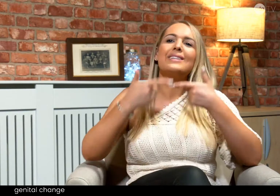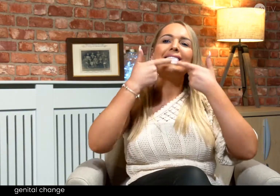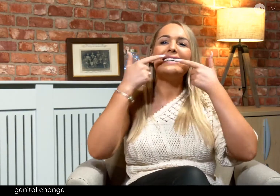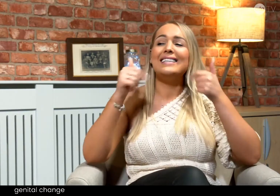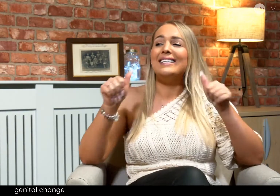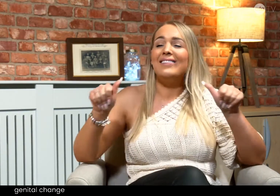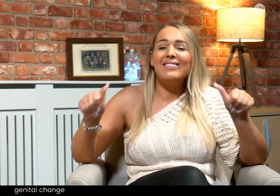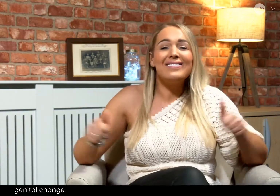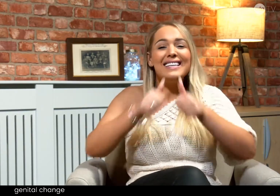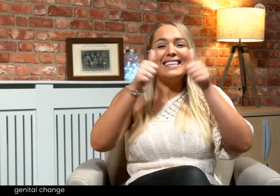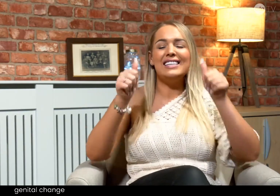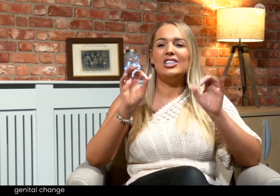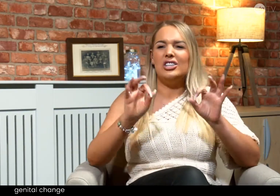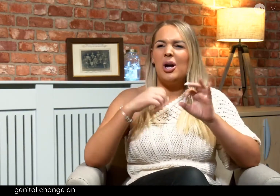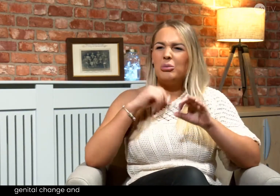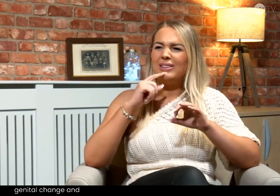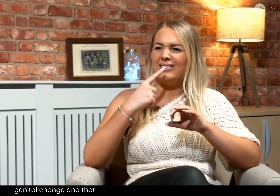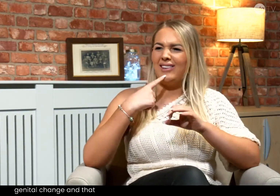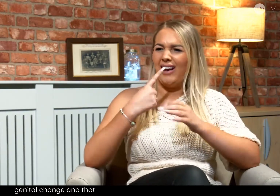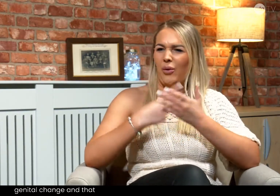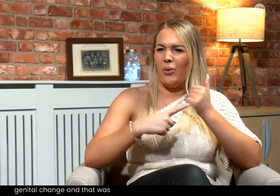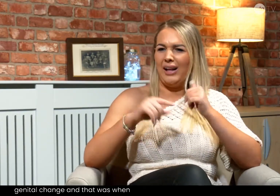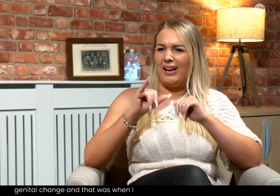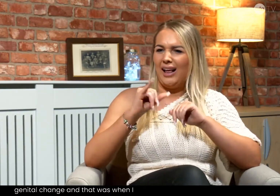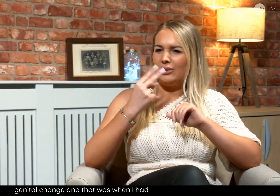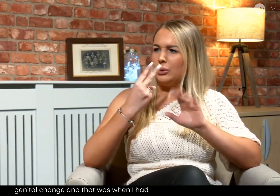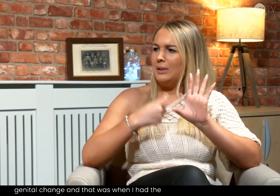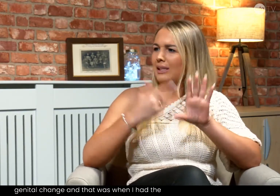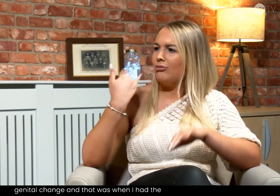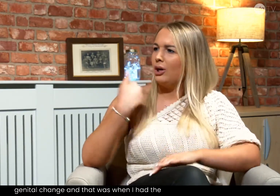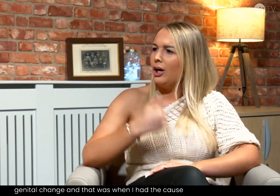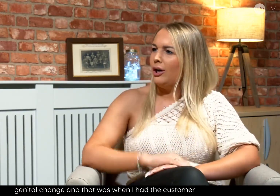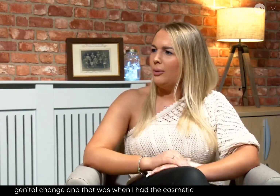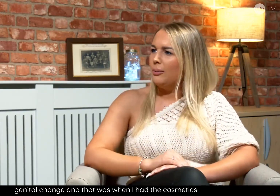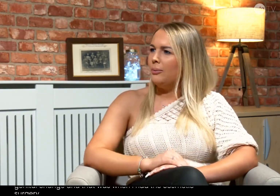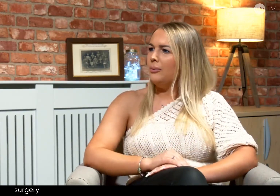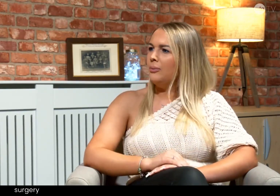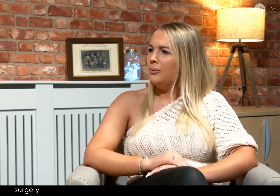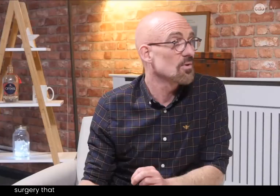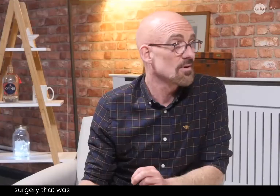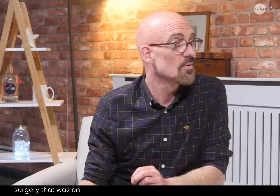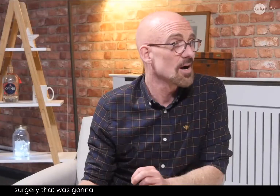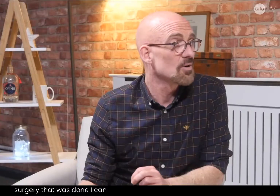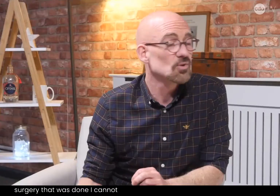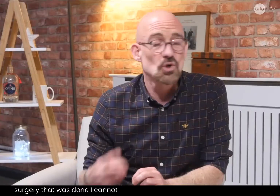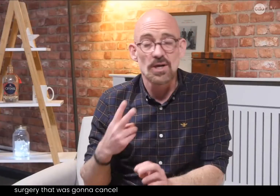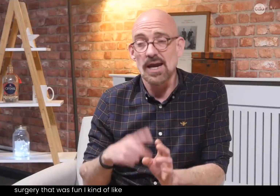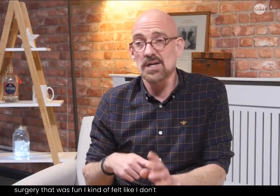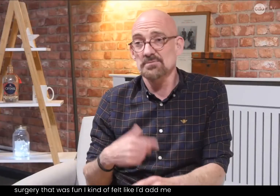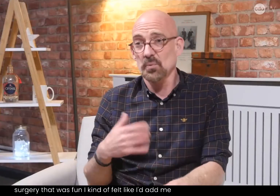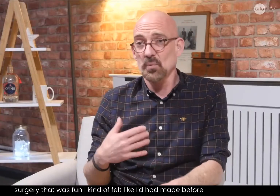And that was when I had the cosmetic surgery. That was when I kind of felt like I'd made the full change, which was about 2 years